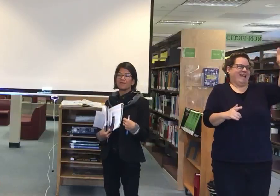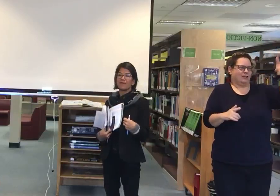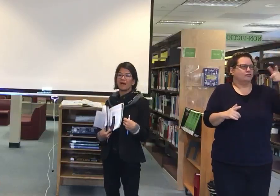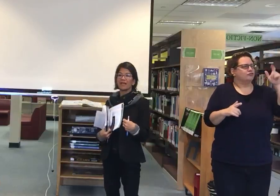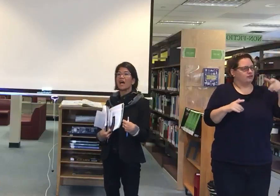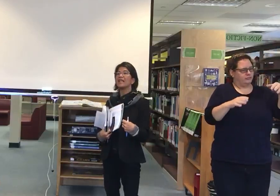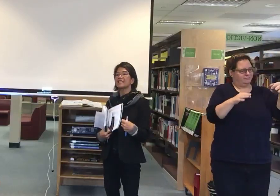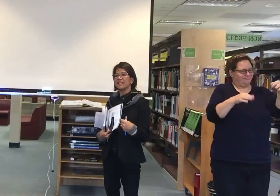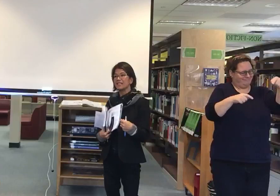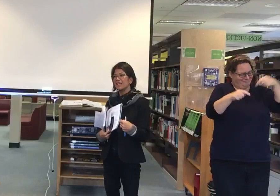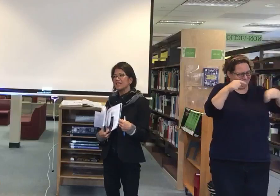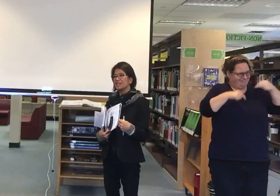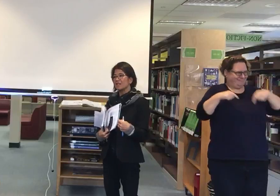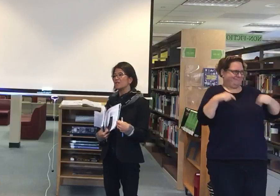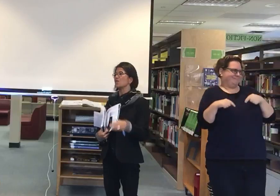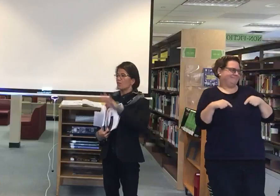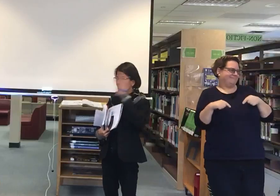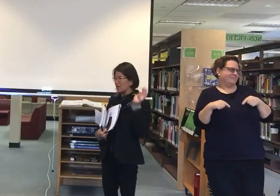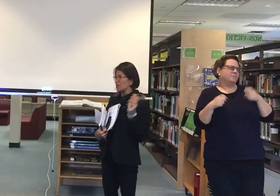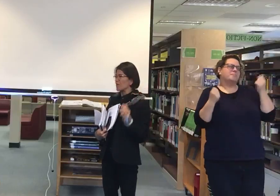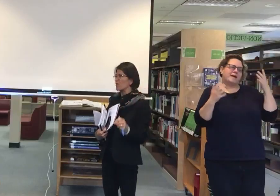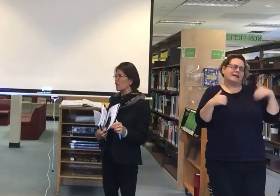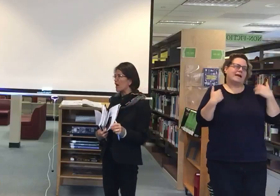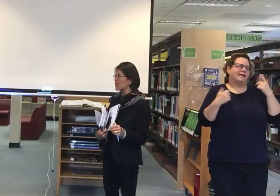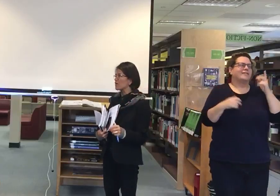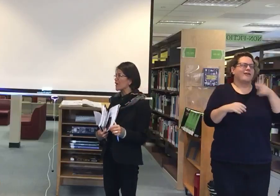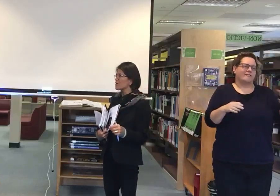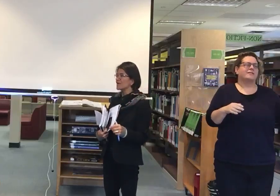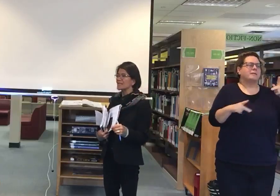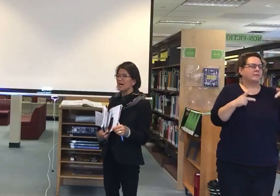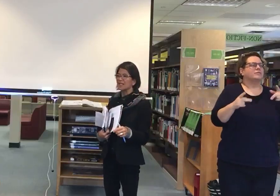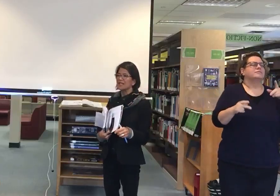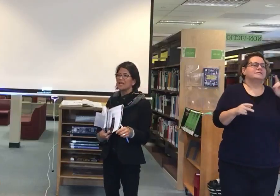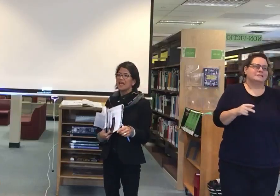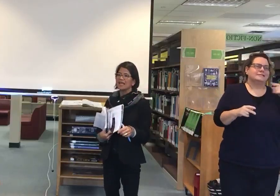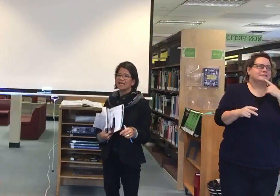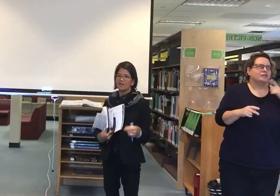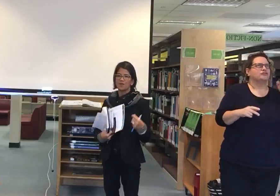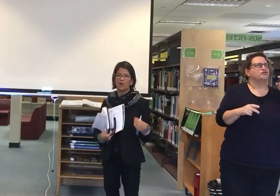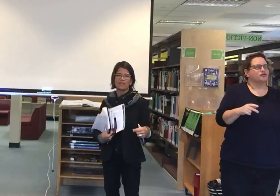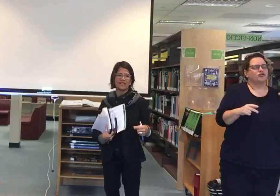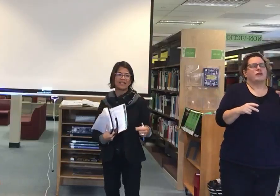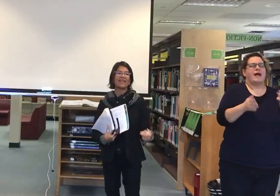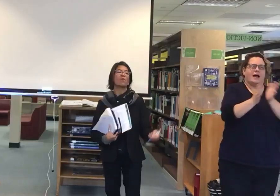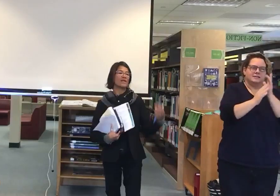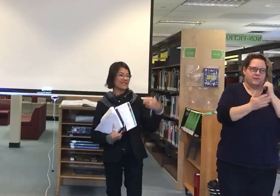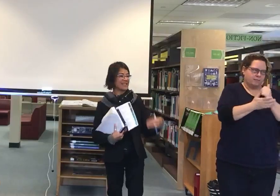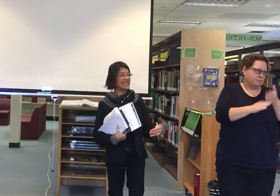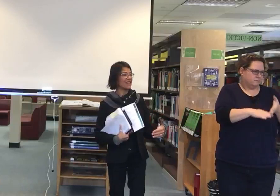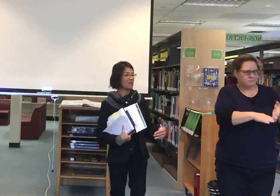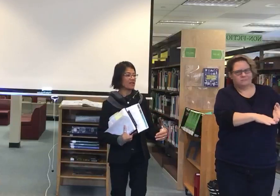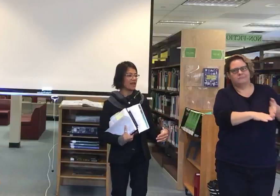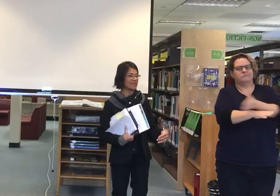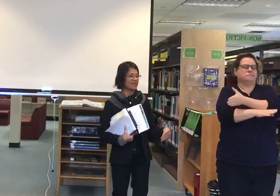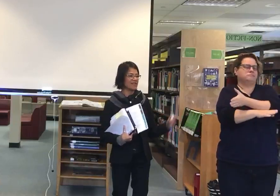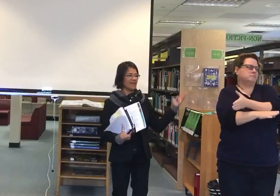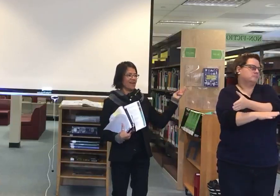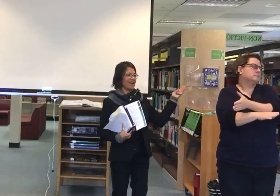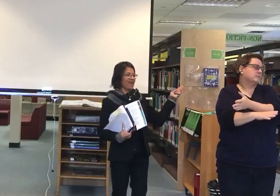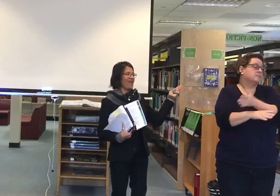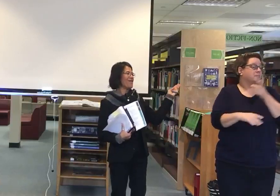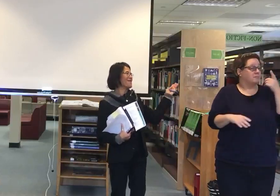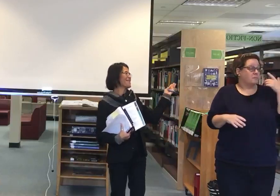them, in hindsight, to put their pride or embarrassment aside and get the supports they need. And then once they did, they